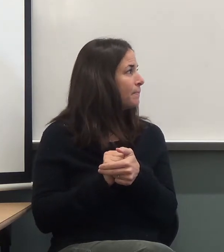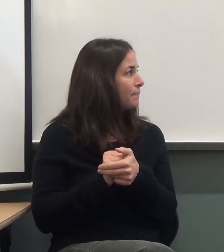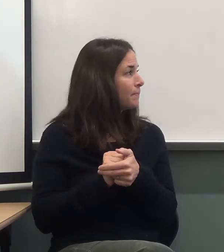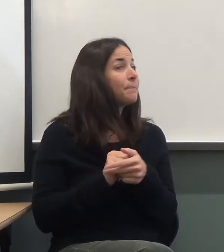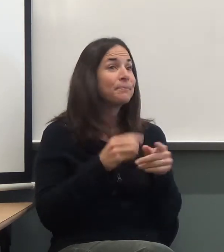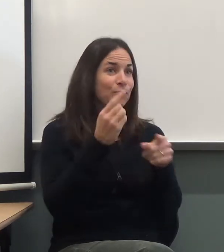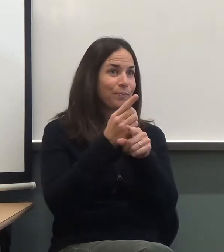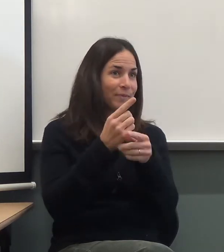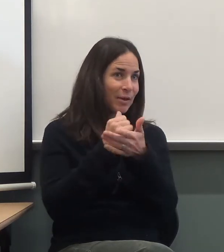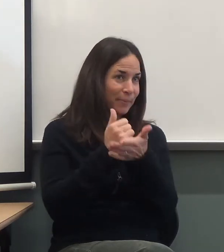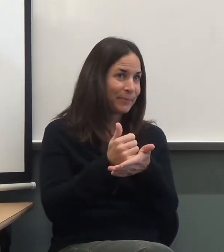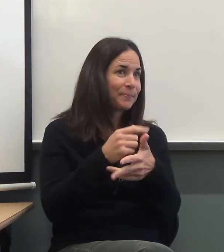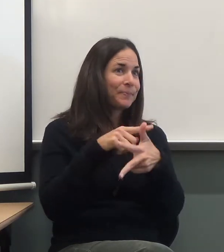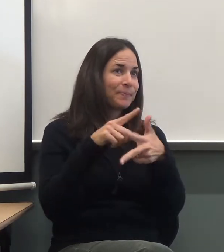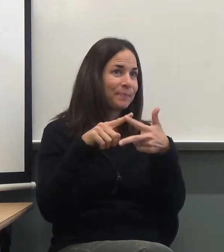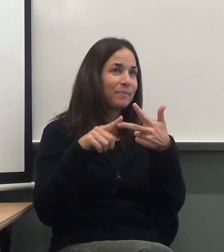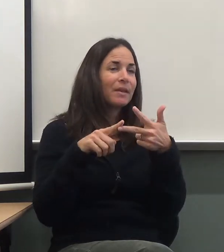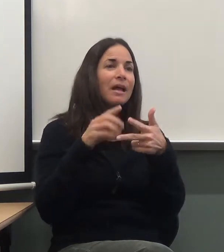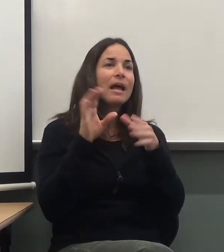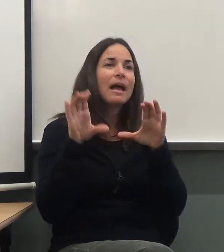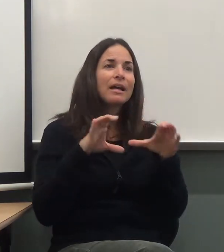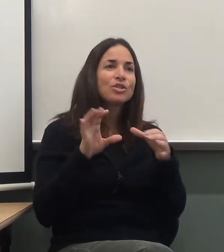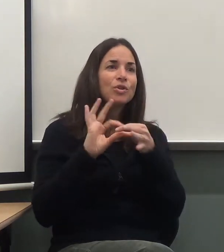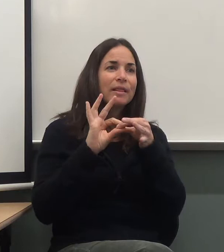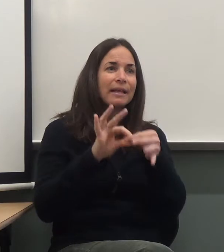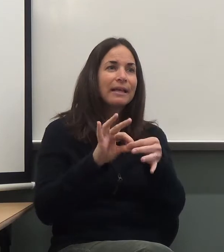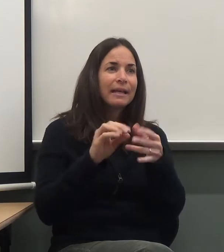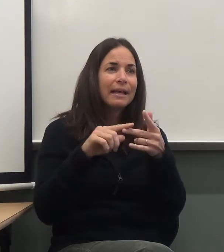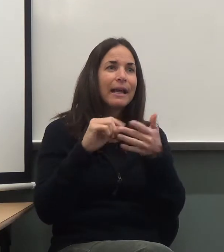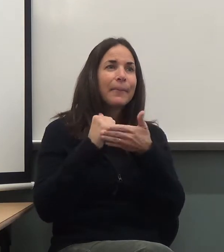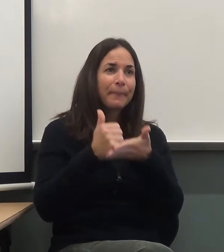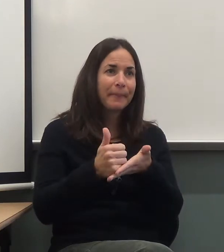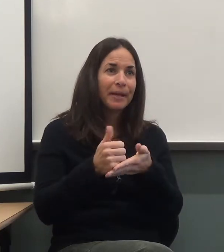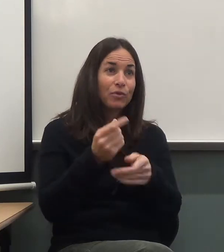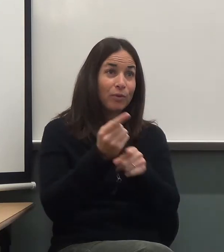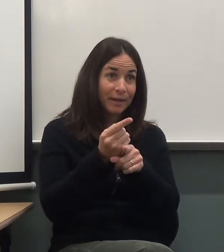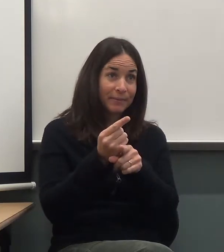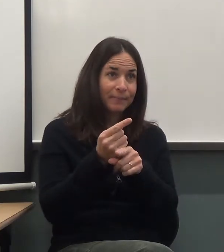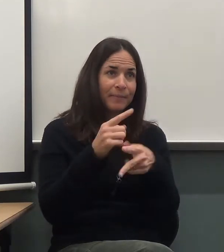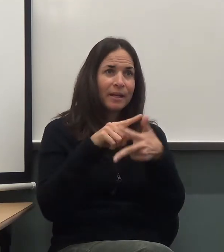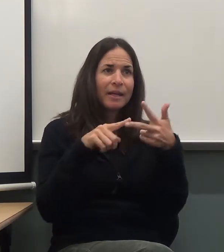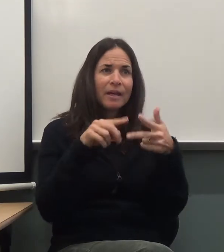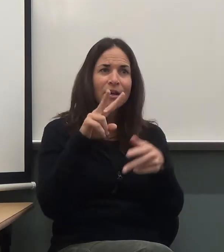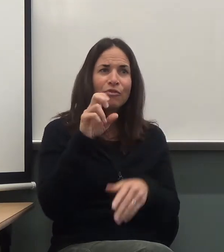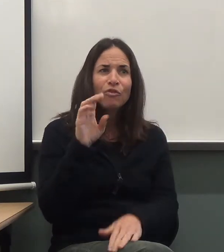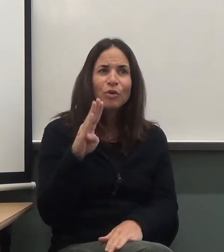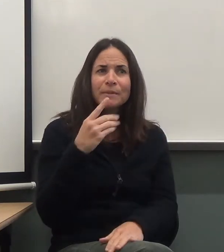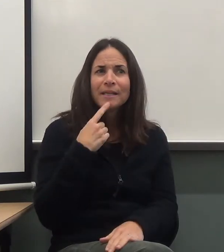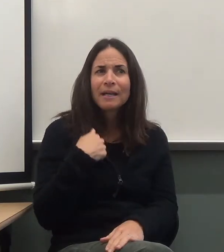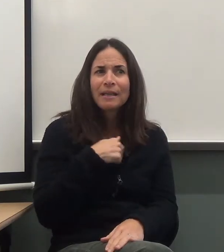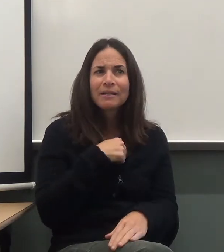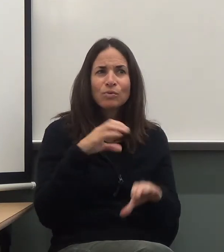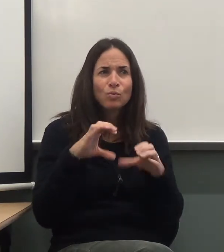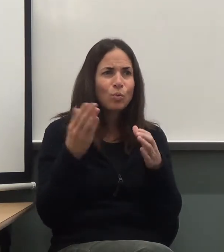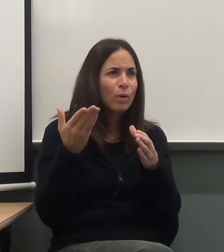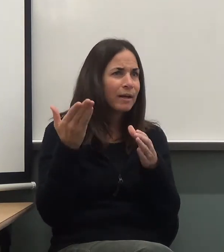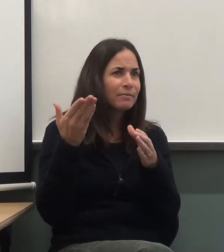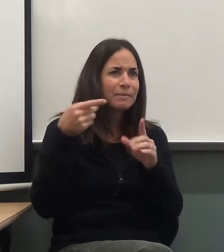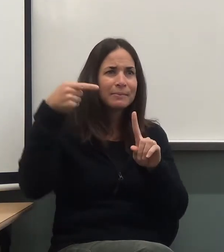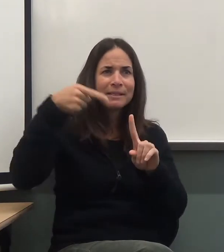Helping. Good. And what do verbs tell us, what do they tell us to do? How do they tell us to do? What is it specifically that